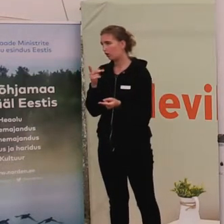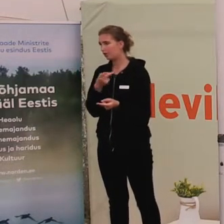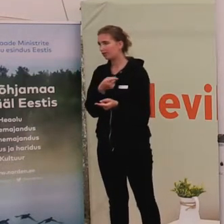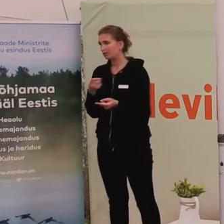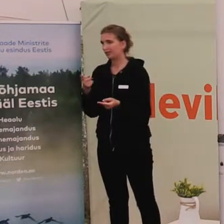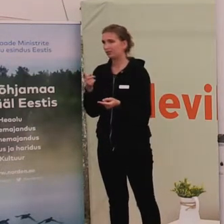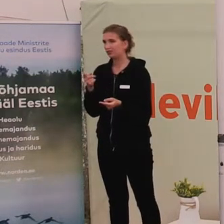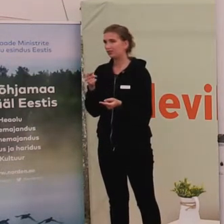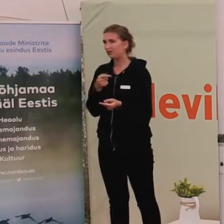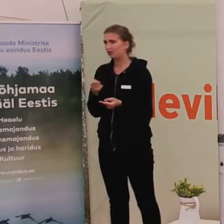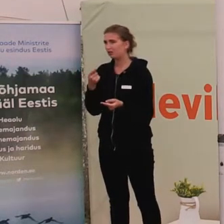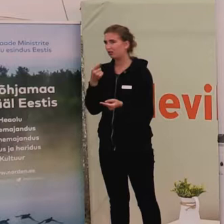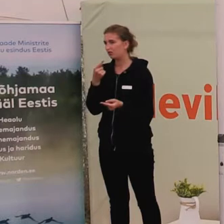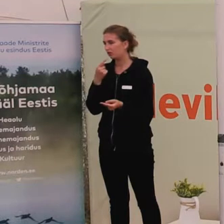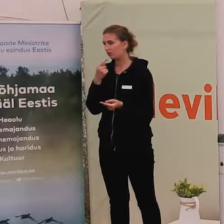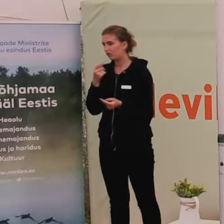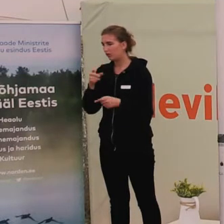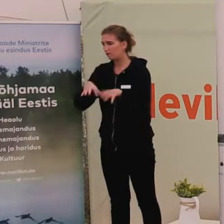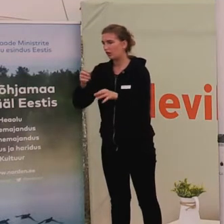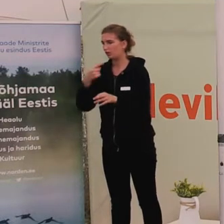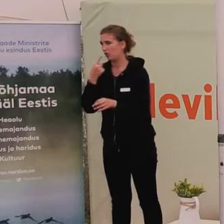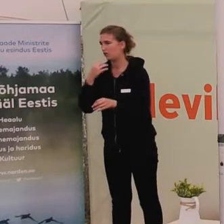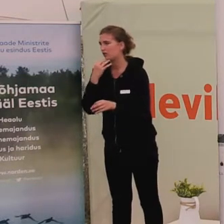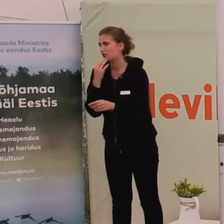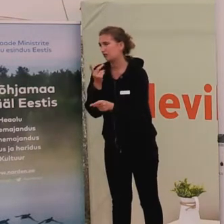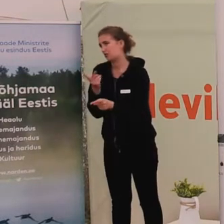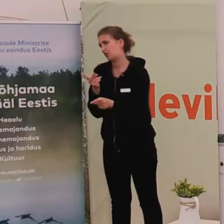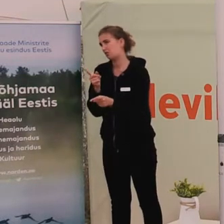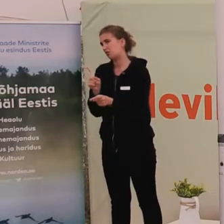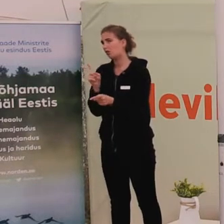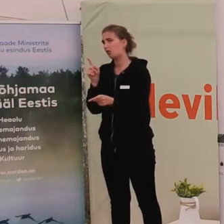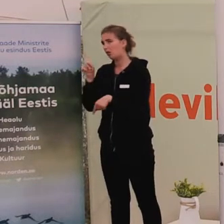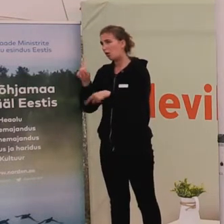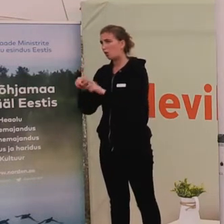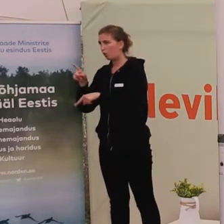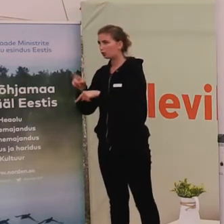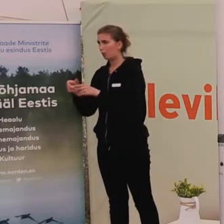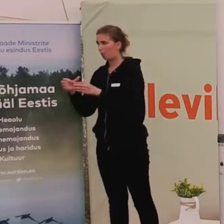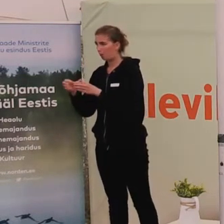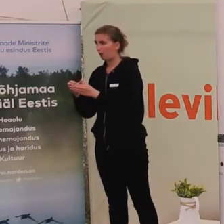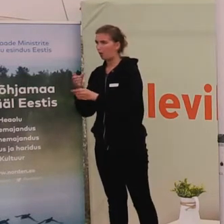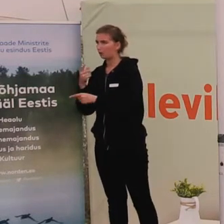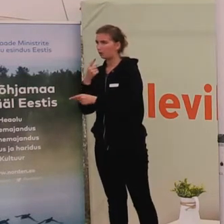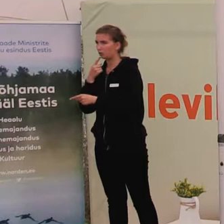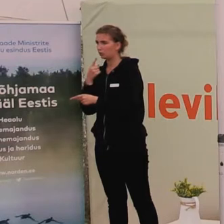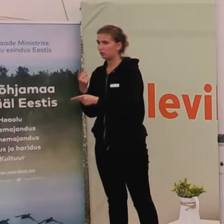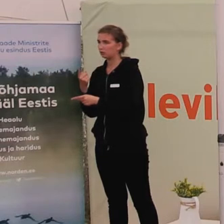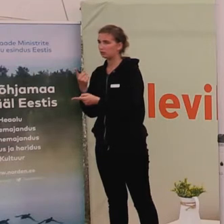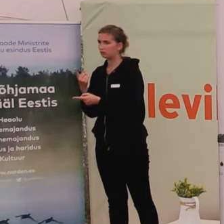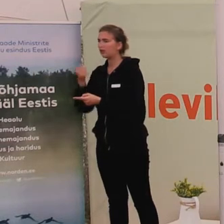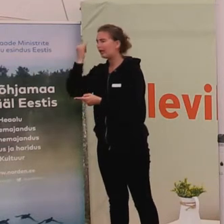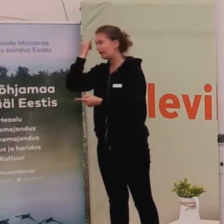these things. They don't want to say to the voters that they should. But there are a few parliamentarists saying those things. So, I mean, the